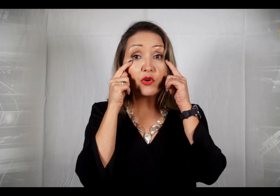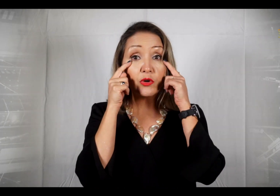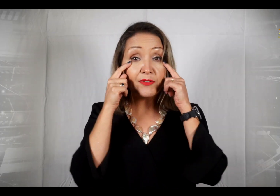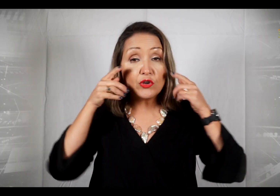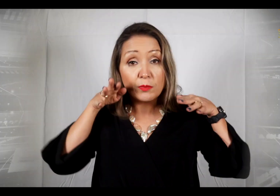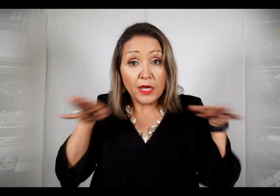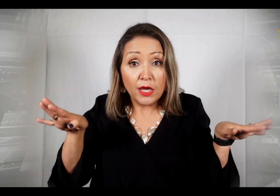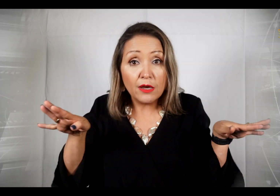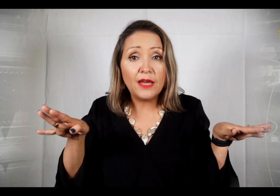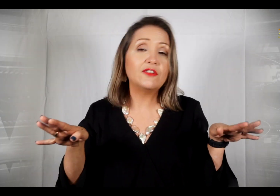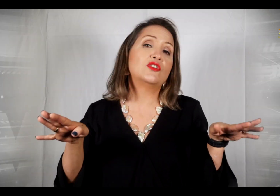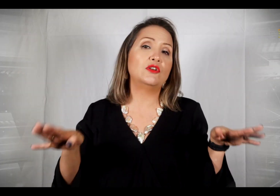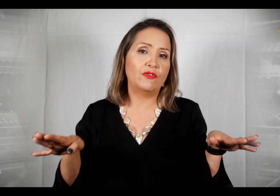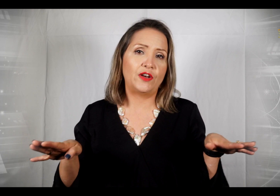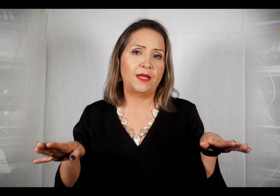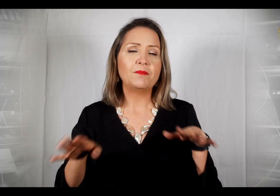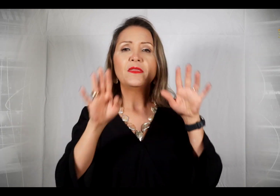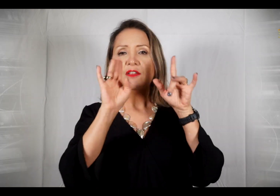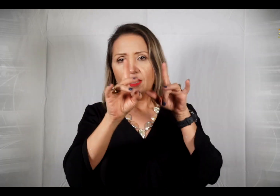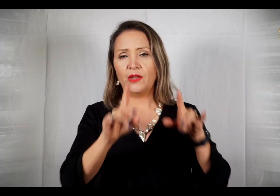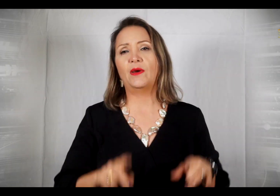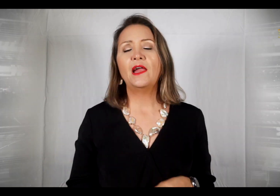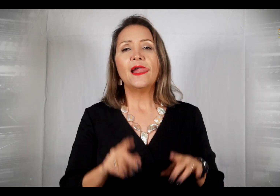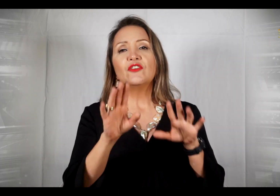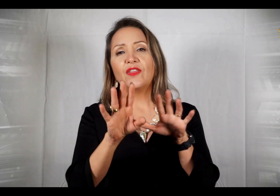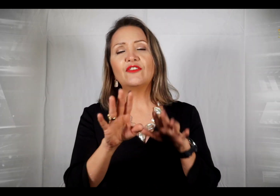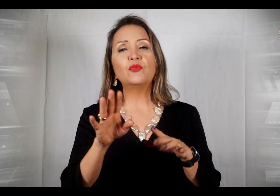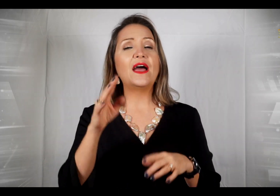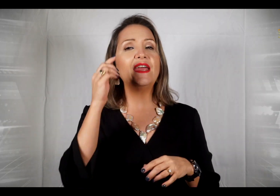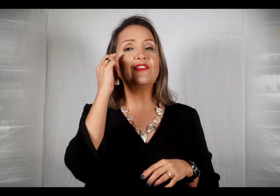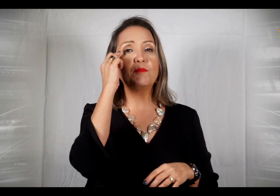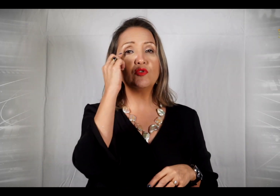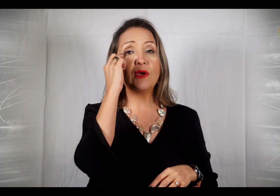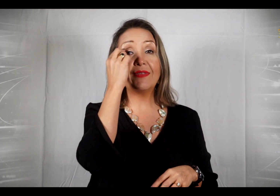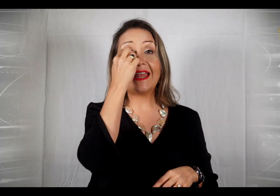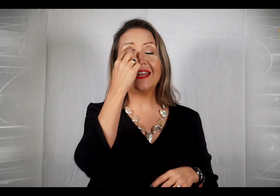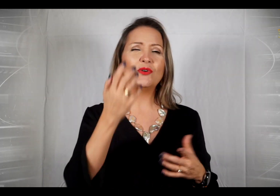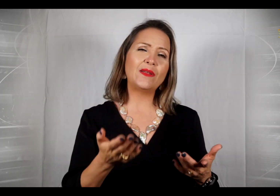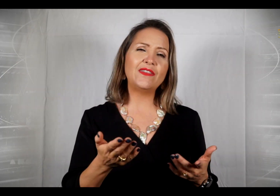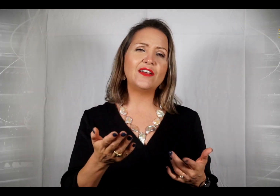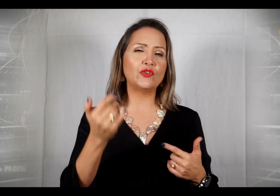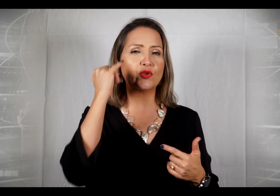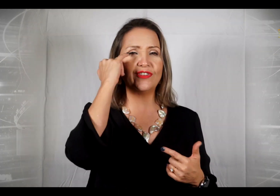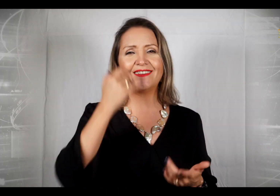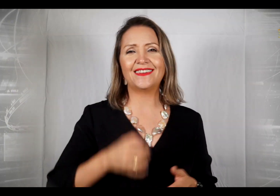curve is going to be here and it's going to look funny. Anyway, so that's why it's important to have the liner already there so you don't see the skin.